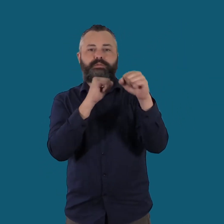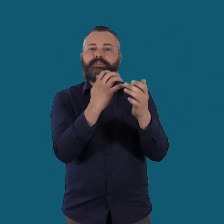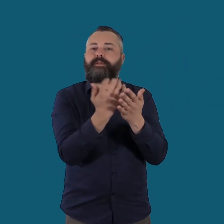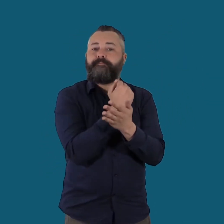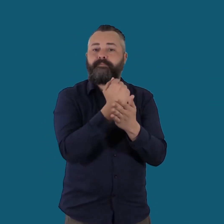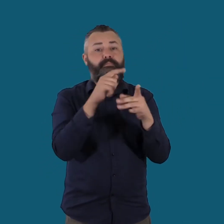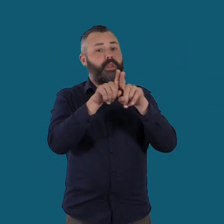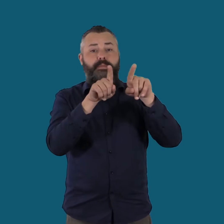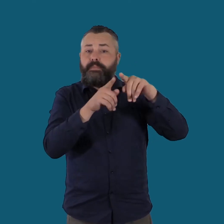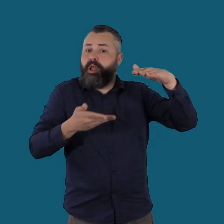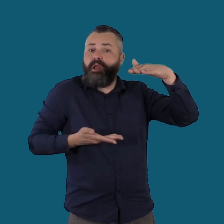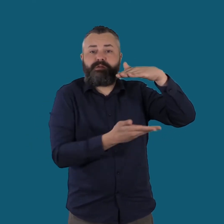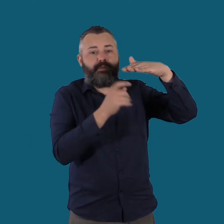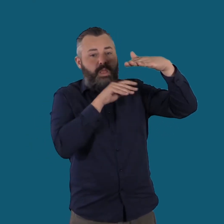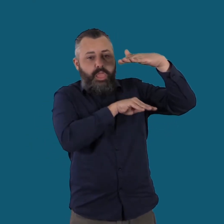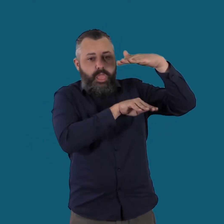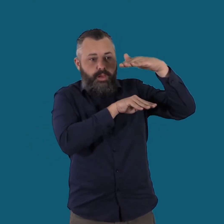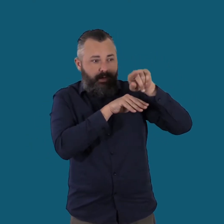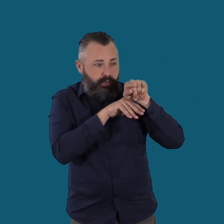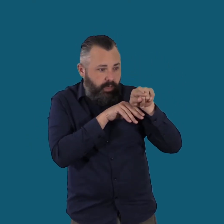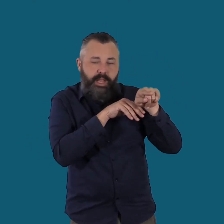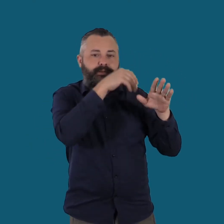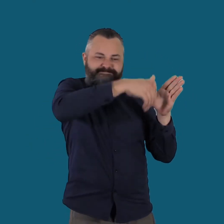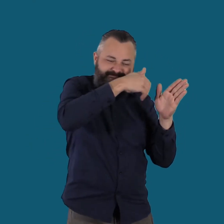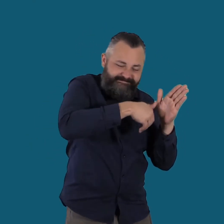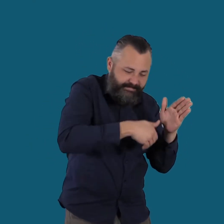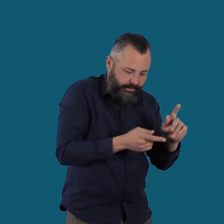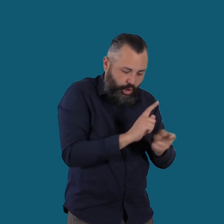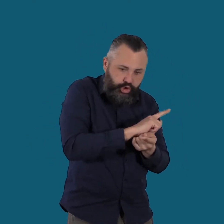Underground water will also need to be redirected to ensure landslide risk is reduced.